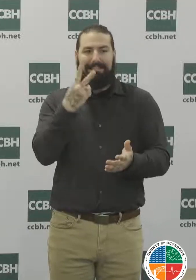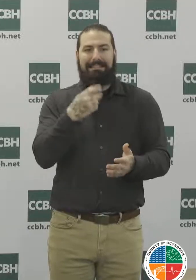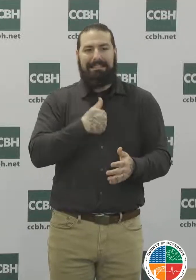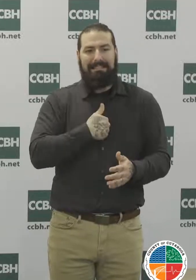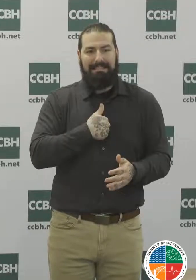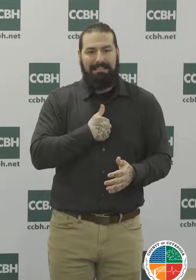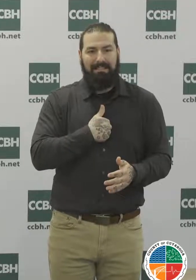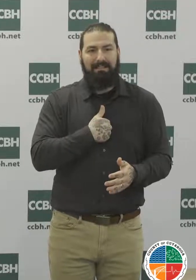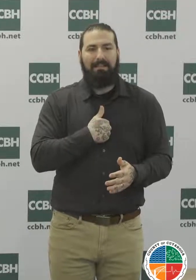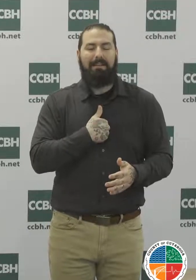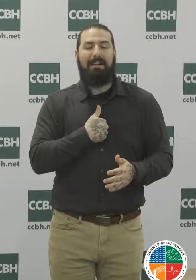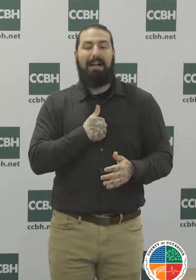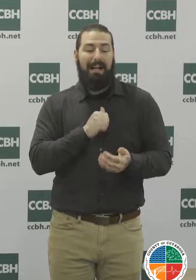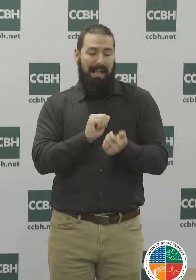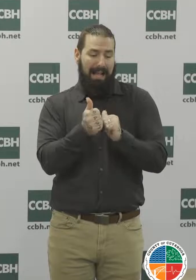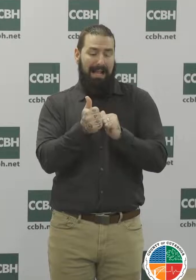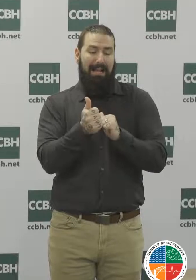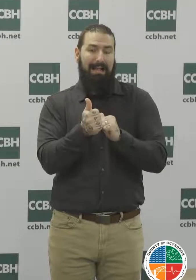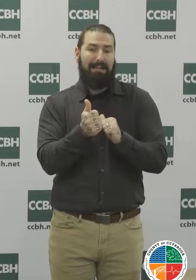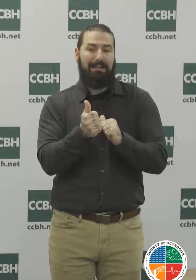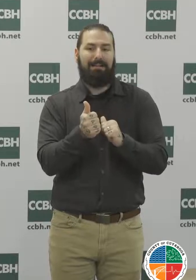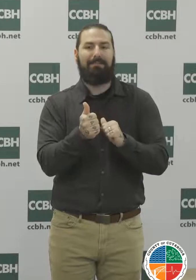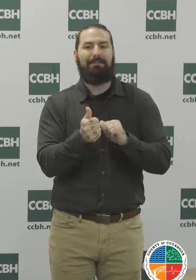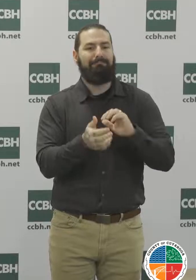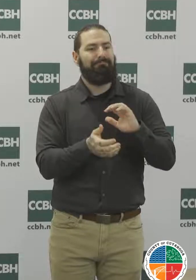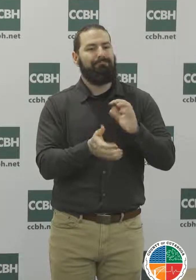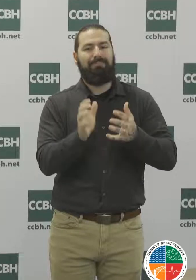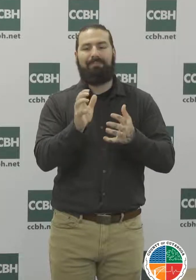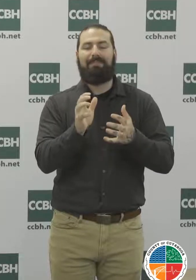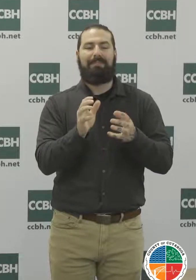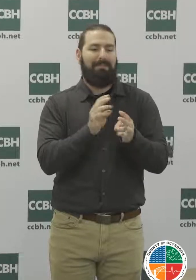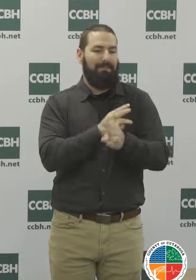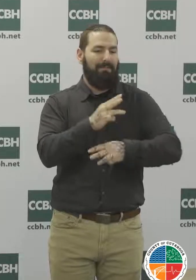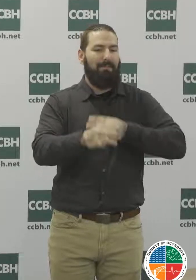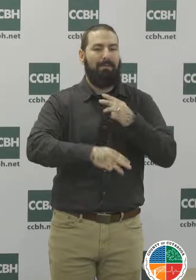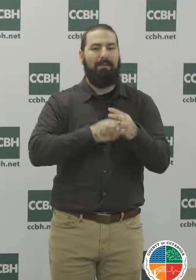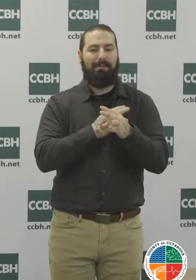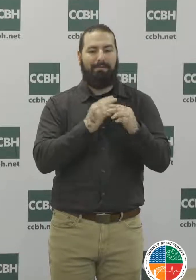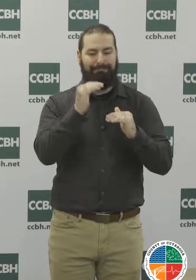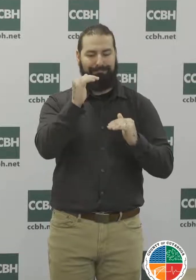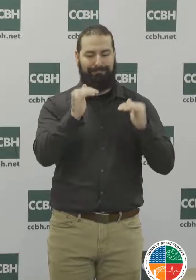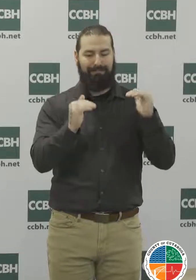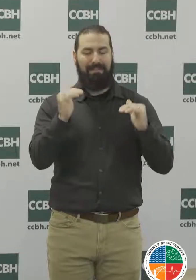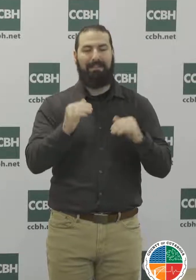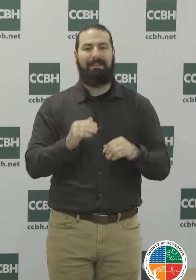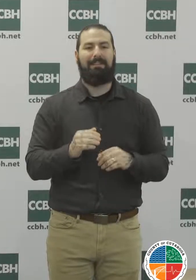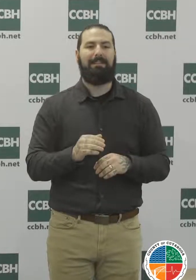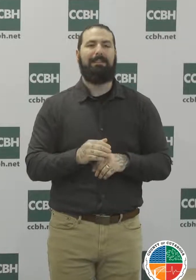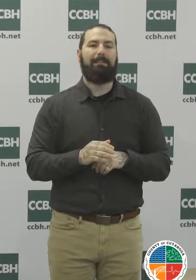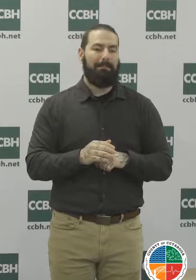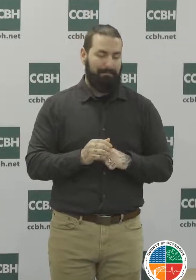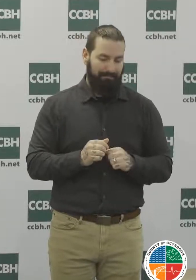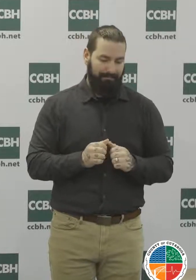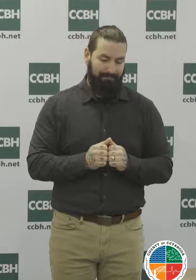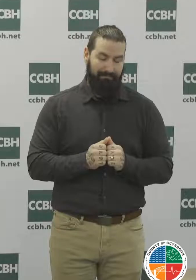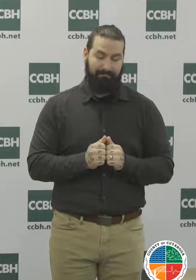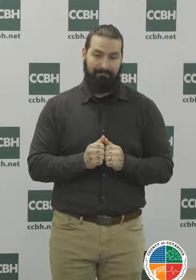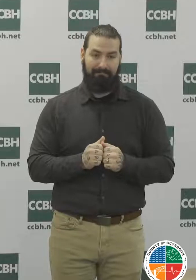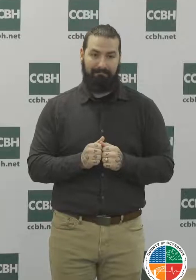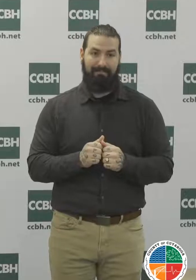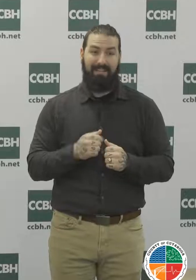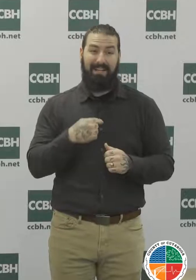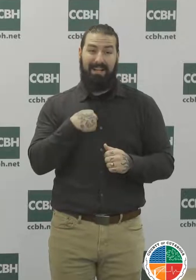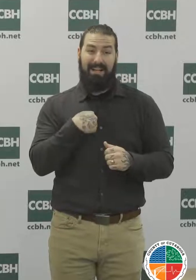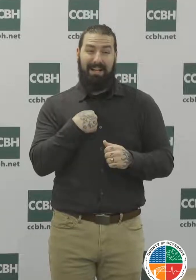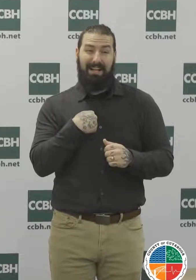of the brokenness of this world through the immense privilege of partnering with patients in their lives.